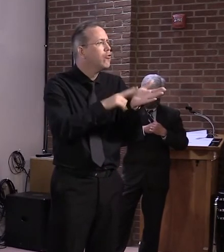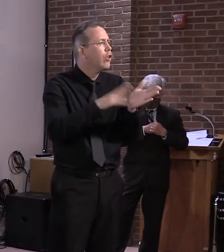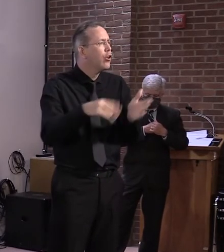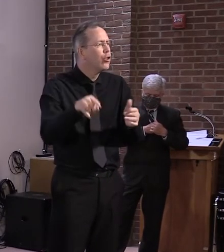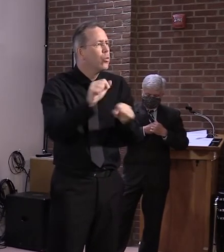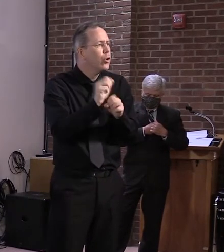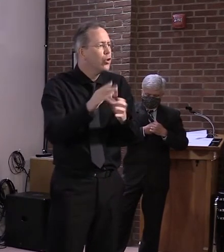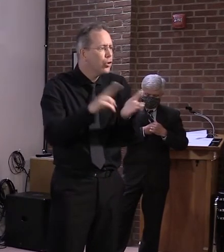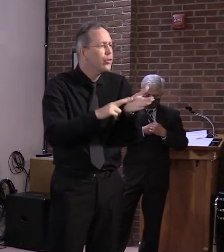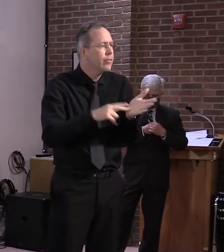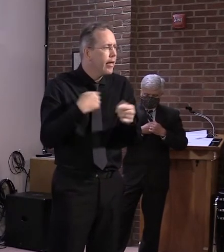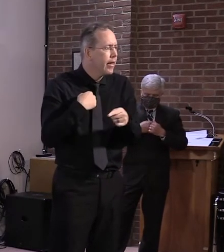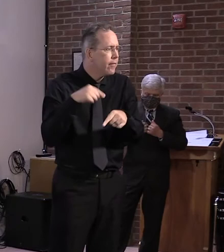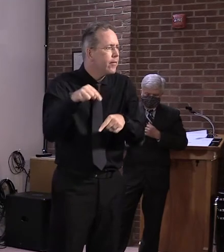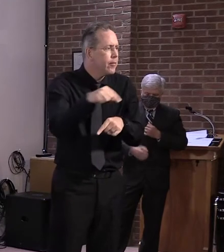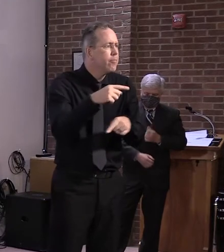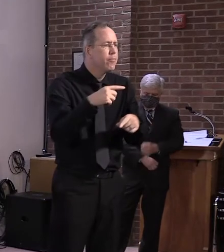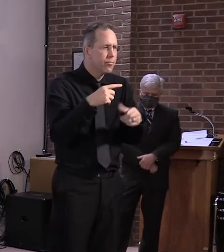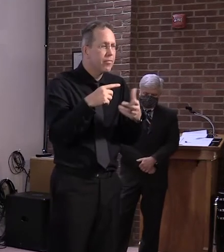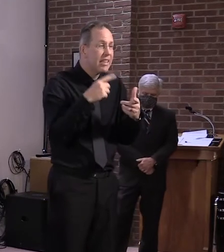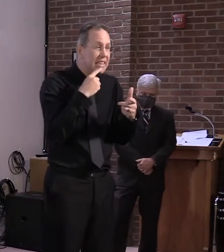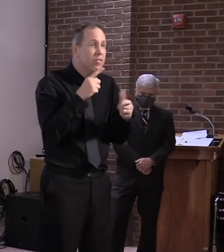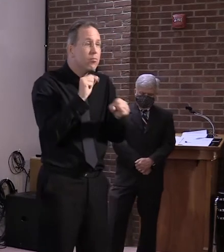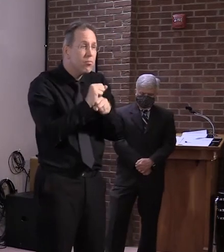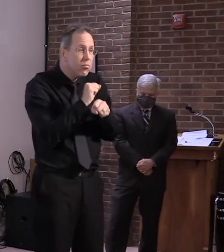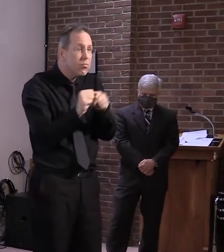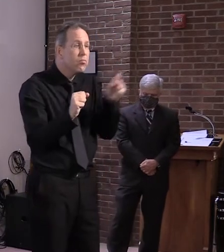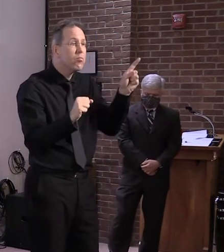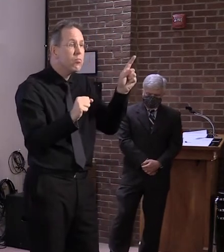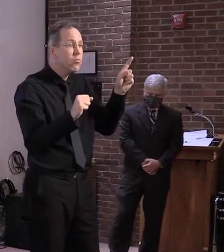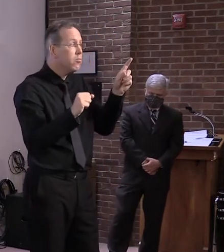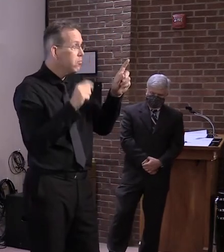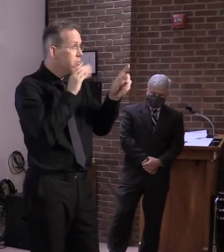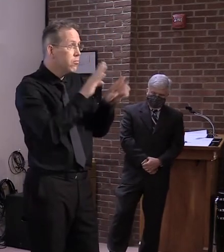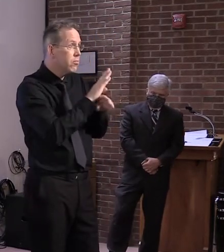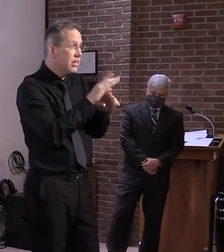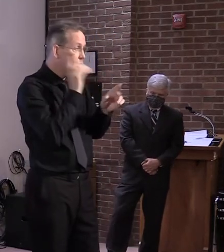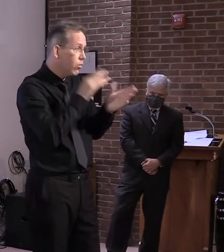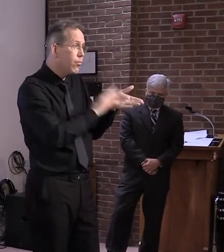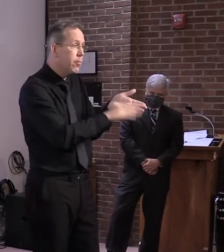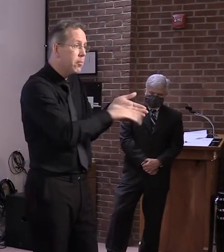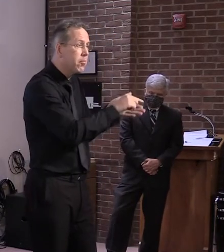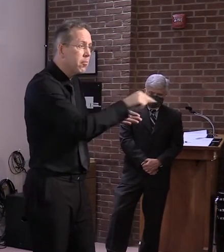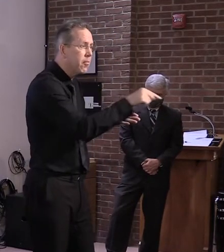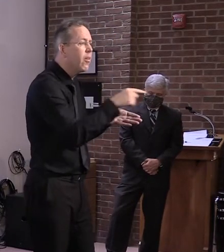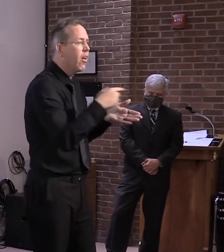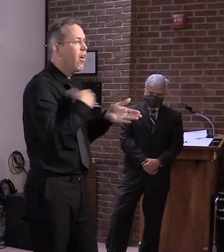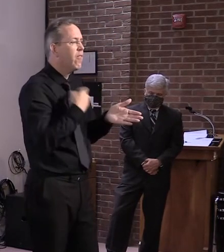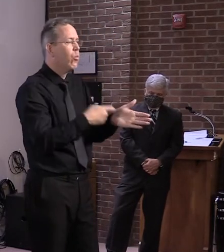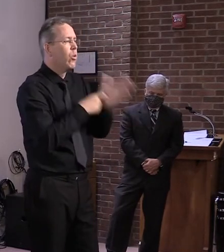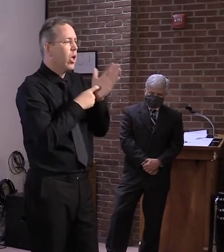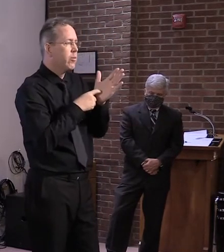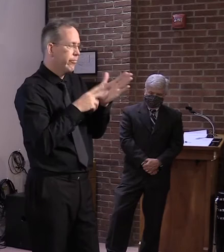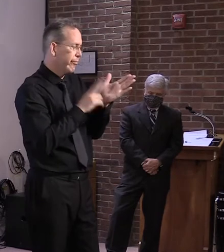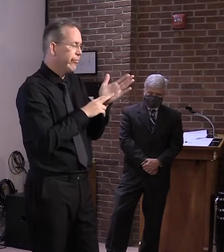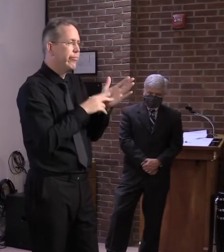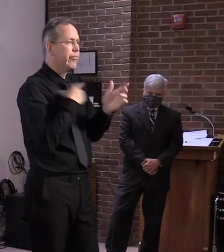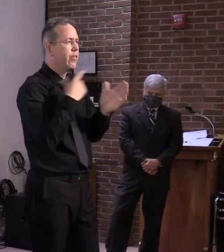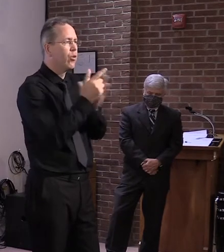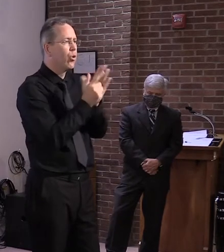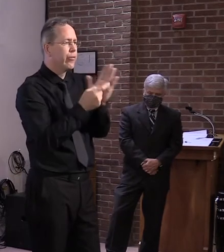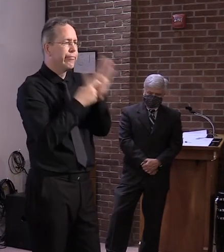contractors, if those employees are impacted, they would have to file a WARN notice.